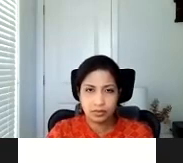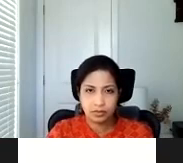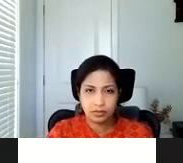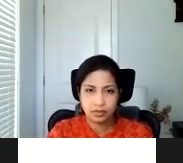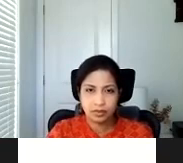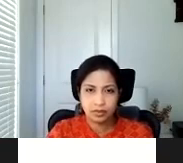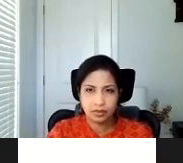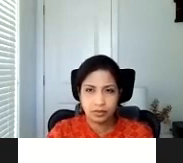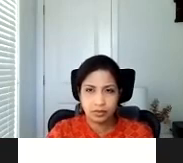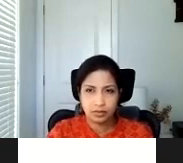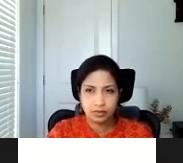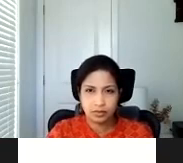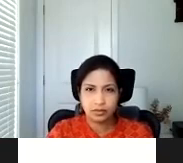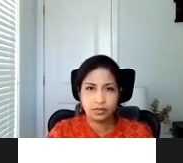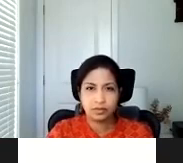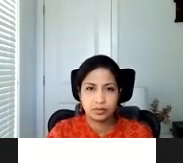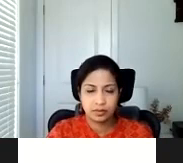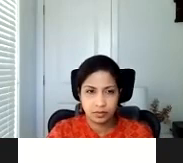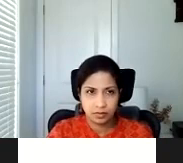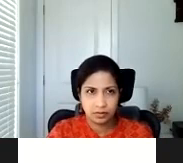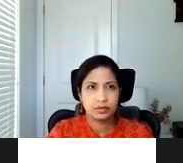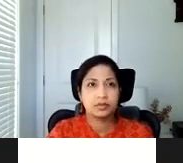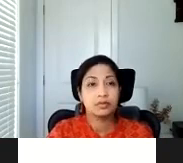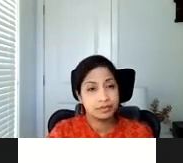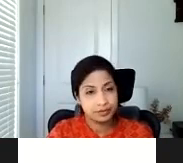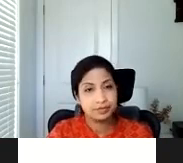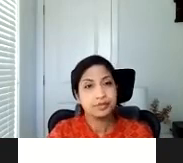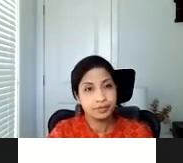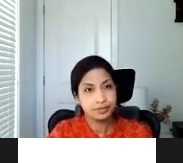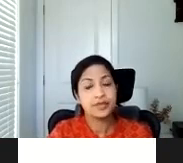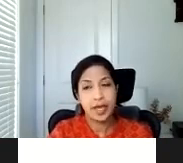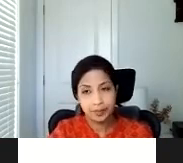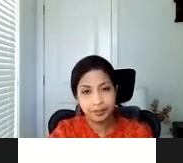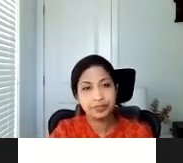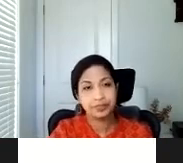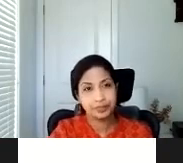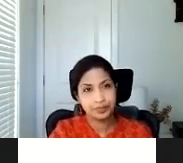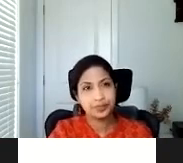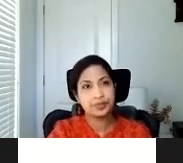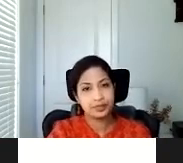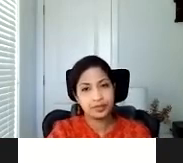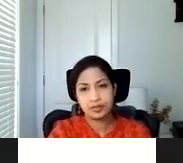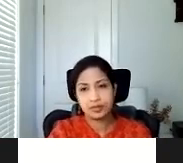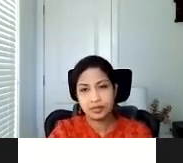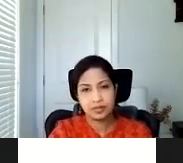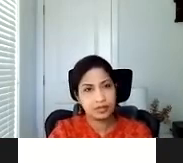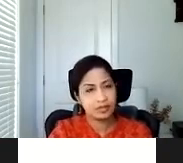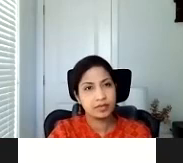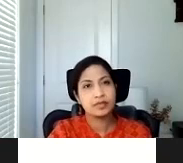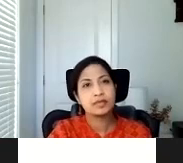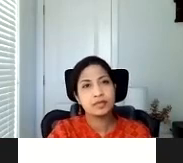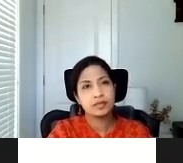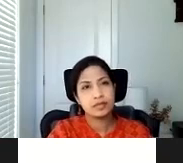provide materials and maybe guidance to somebody in the family or at home to support the child. But that does not necessarily mean